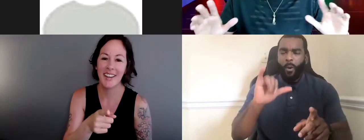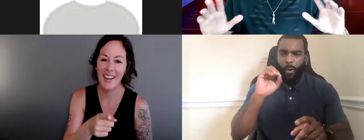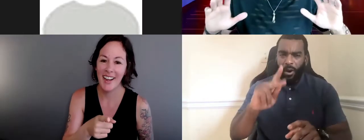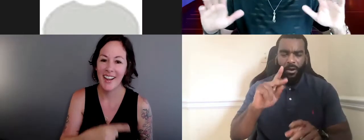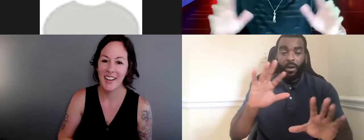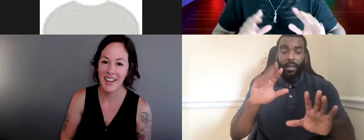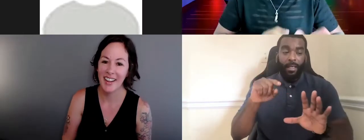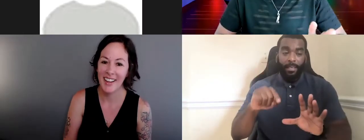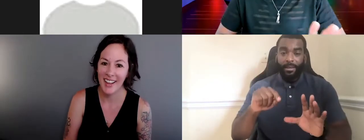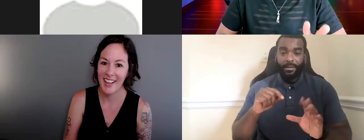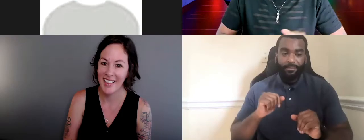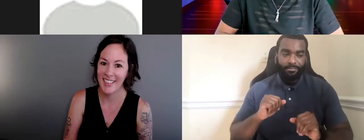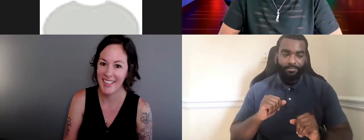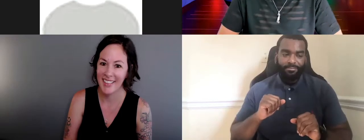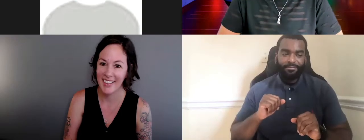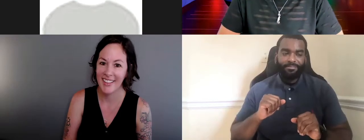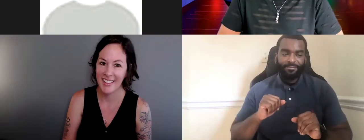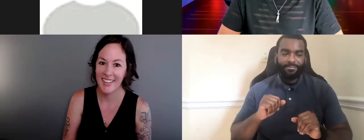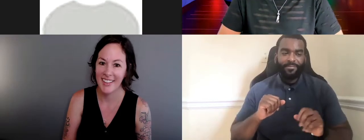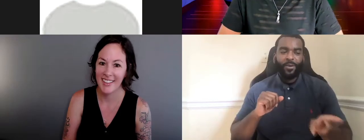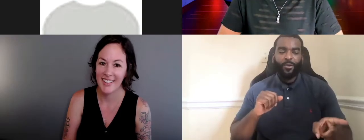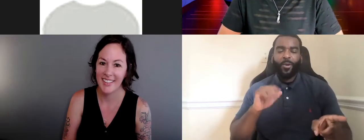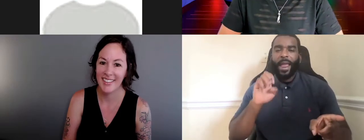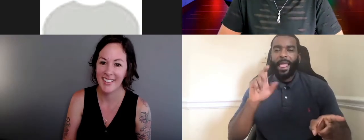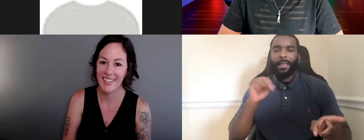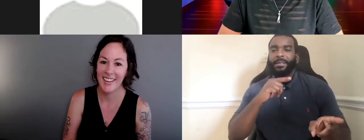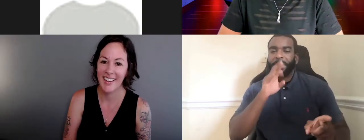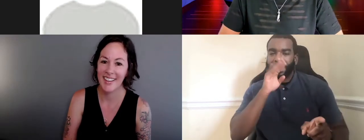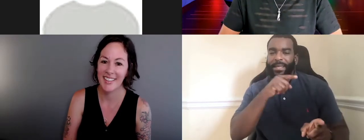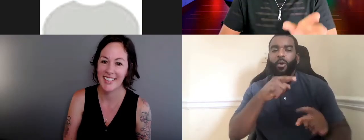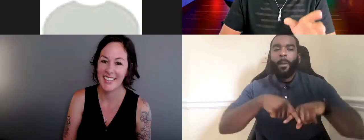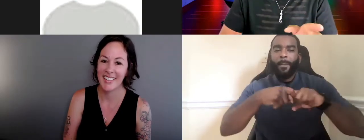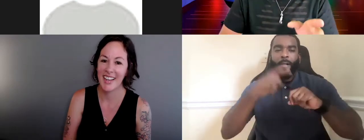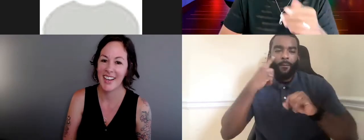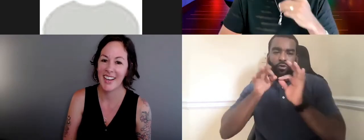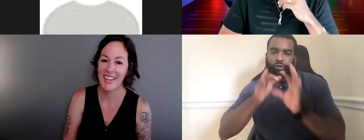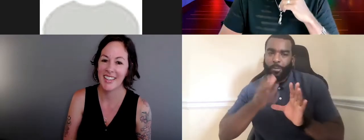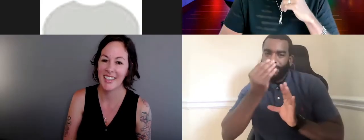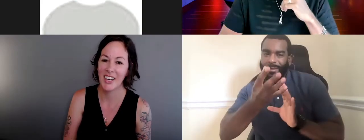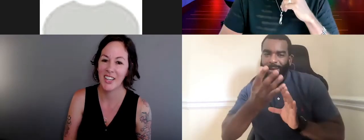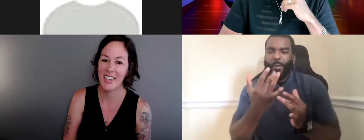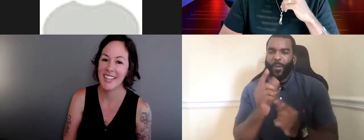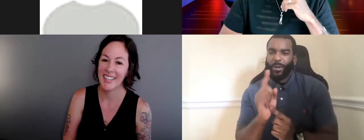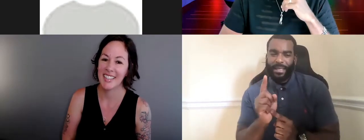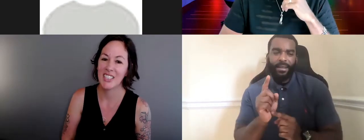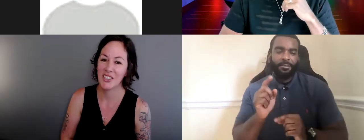extraordinary. I'm sorry. So we paused for the interpreter. Sorry. 1 second.